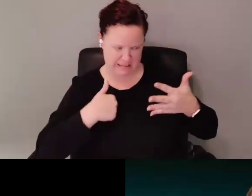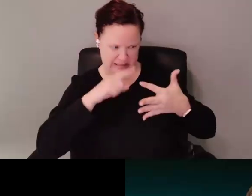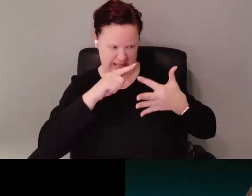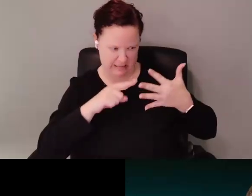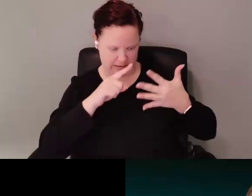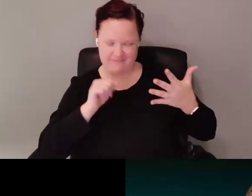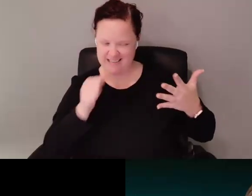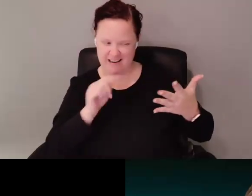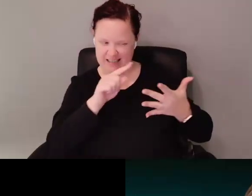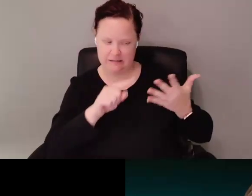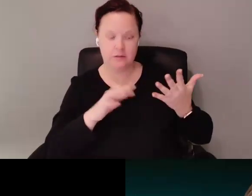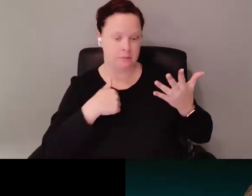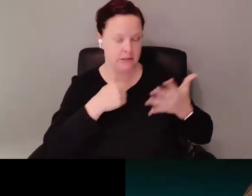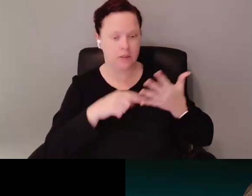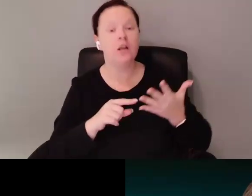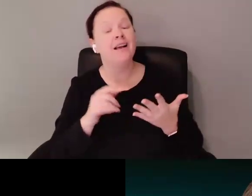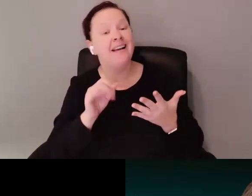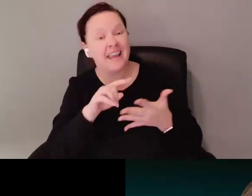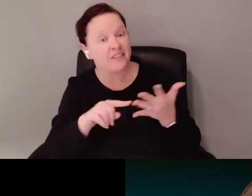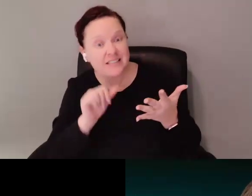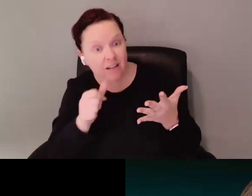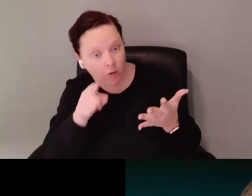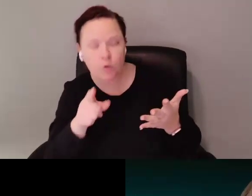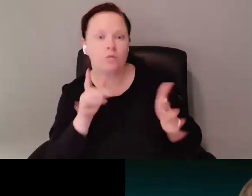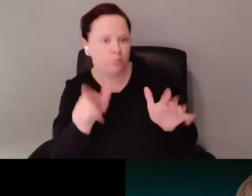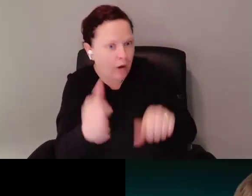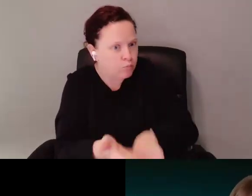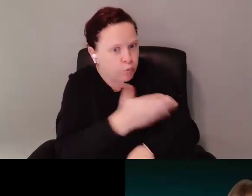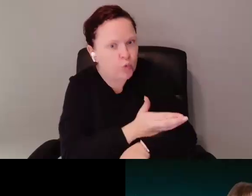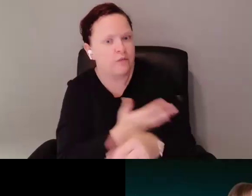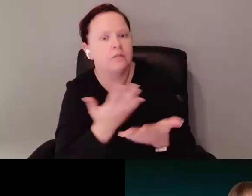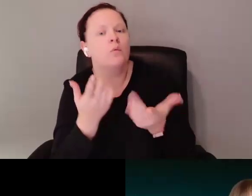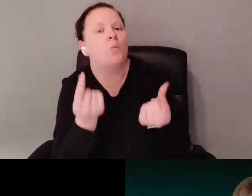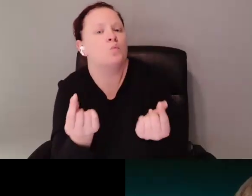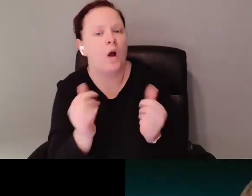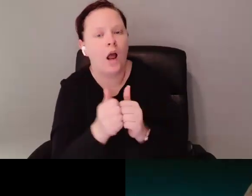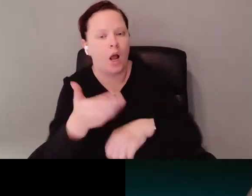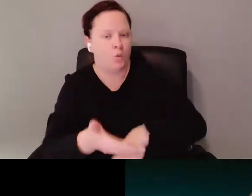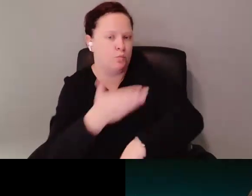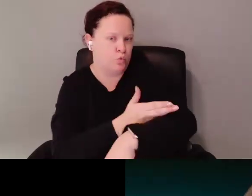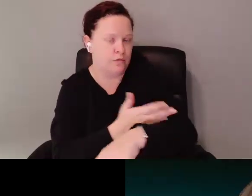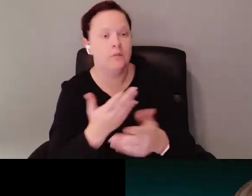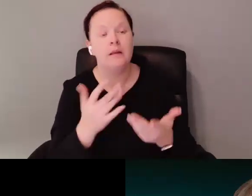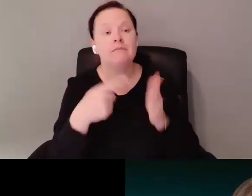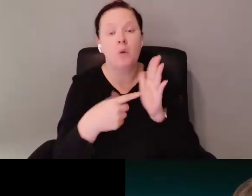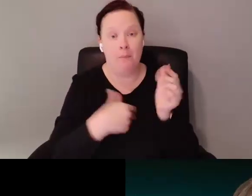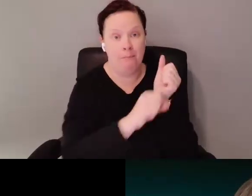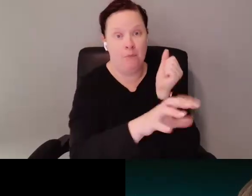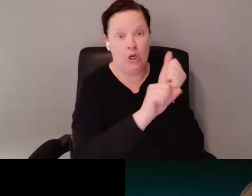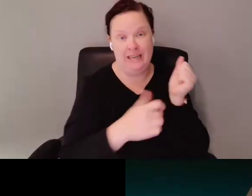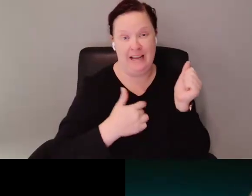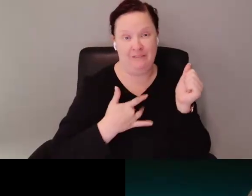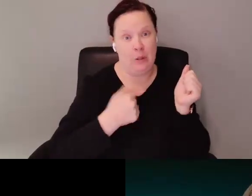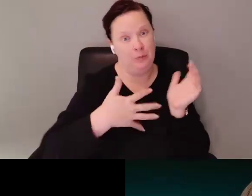what can I do to improve the ones that are not a good, I don't feel capable of right now, like marketing or something like